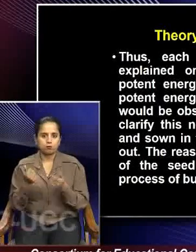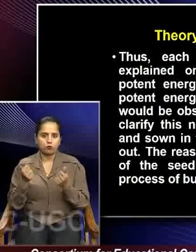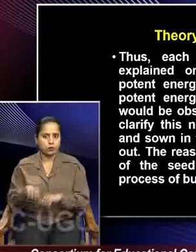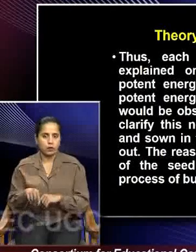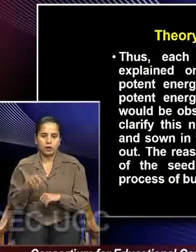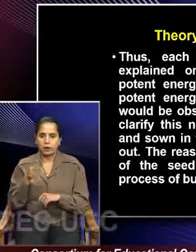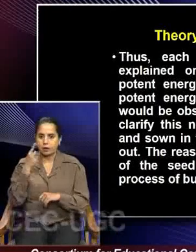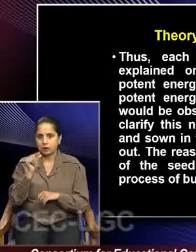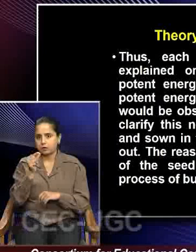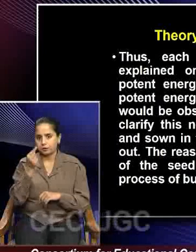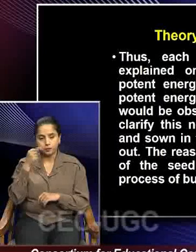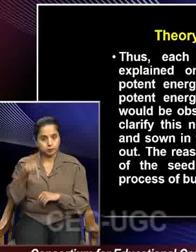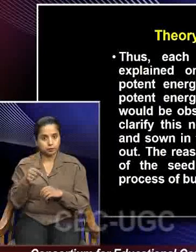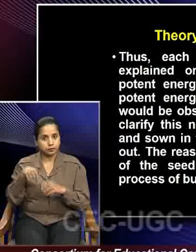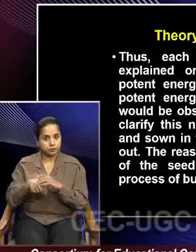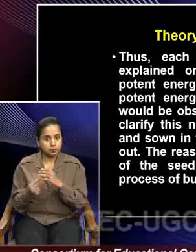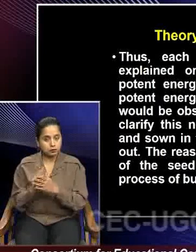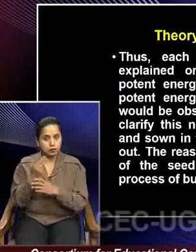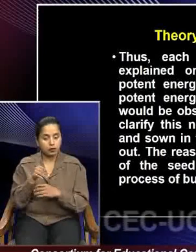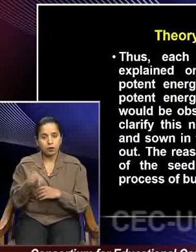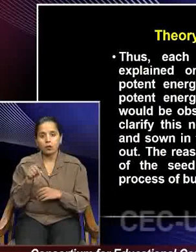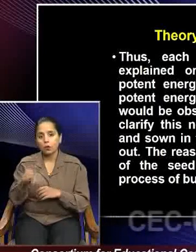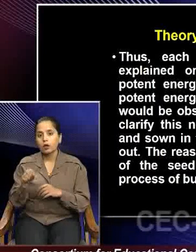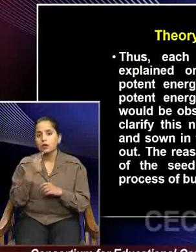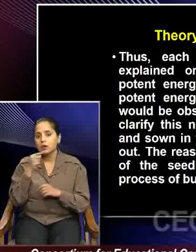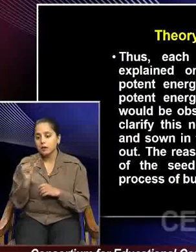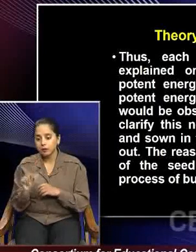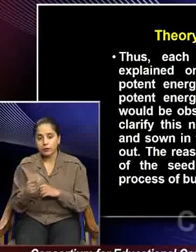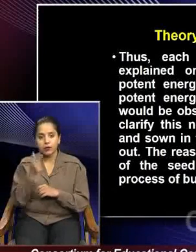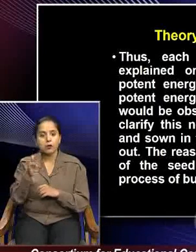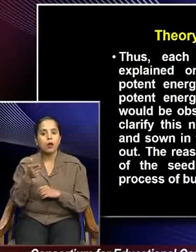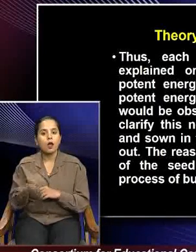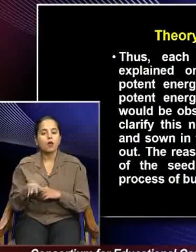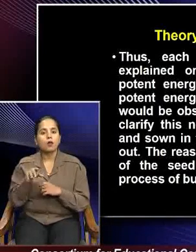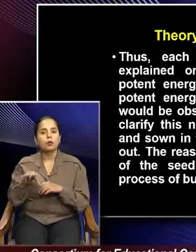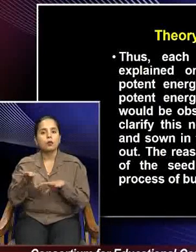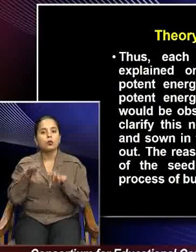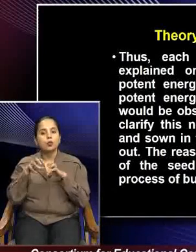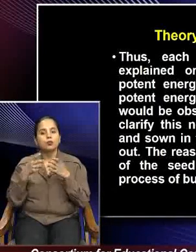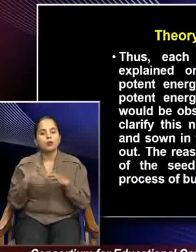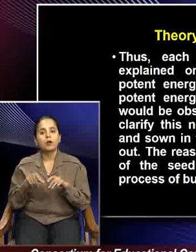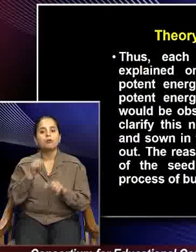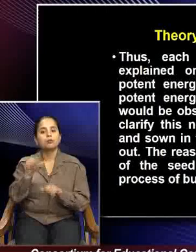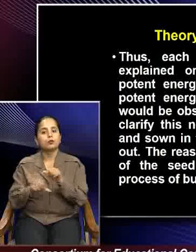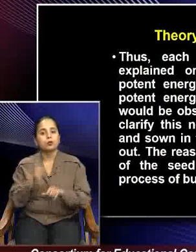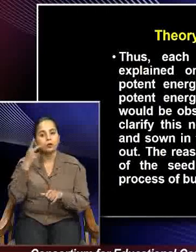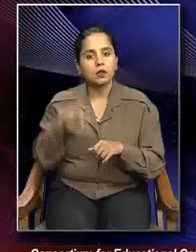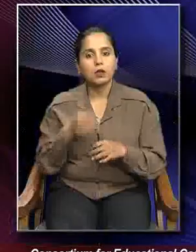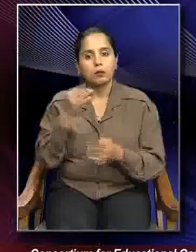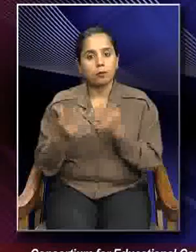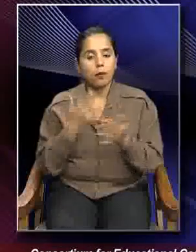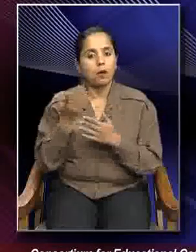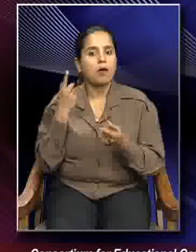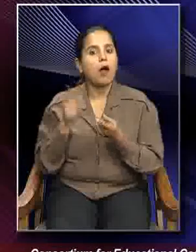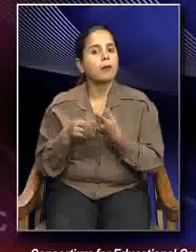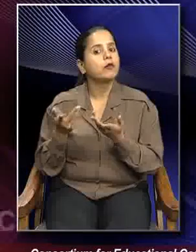The reason is the potent energy of the seed is consumed in the process of burning it.